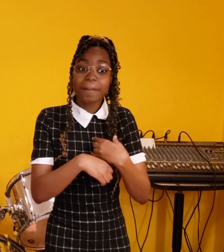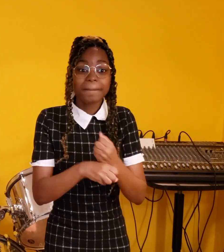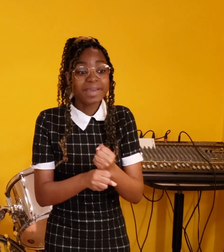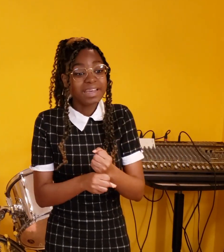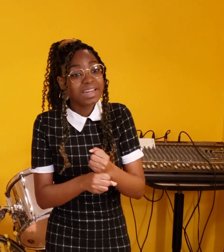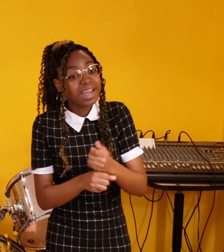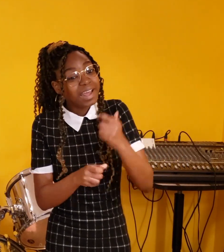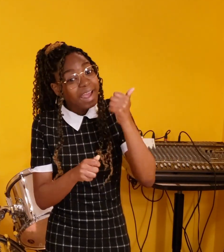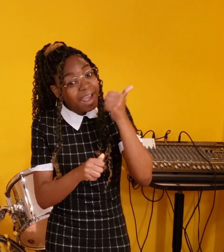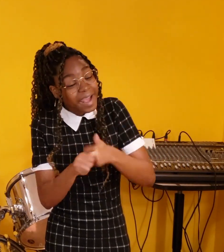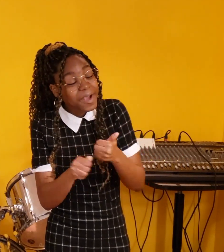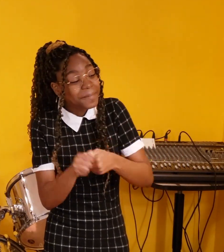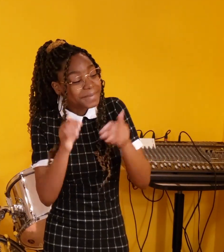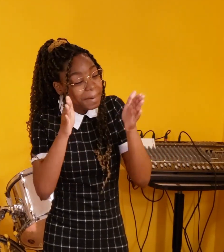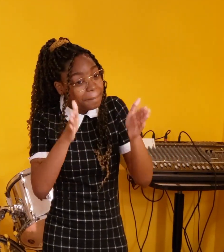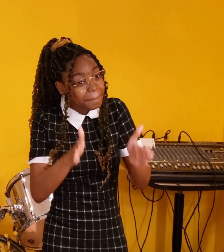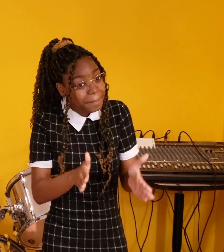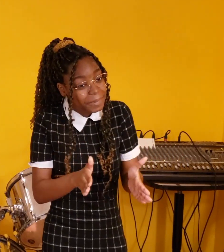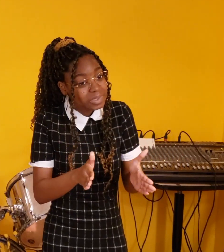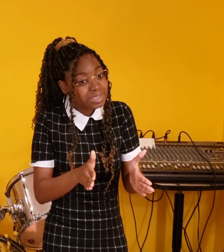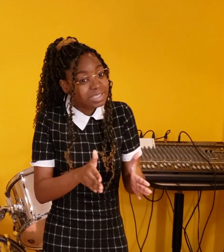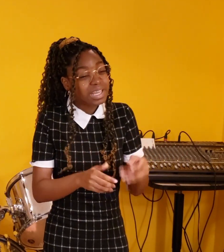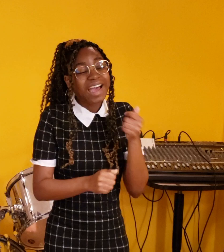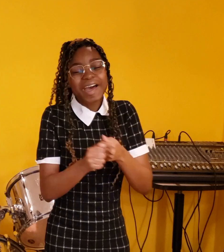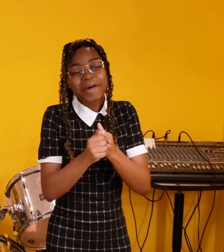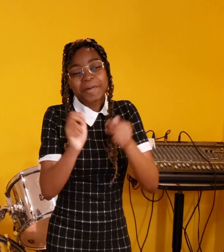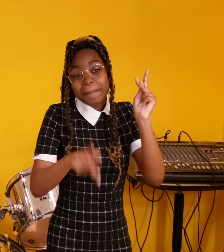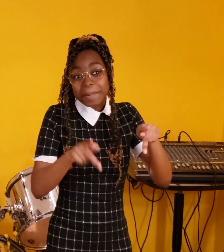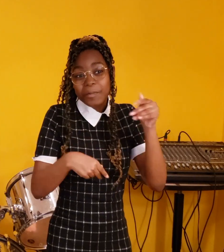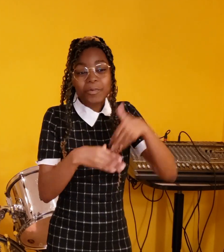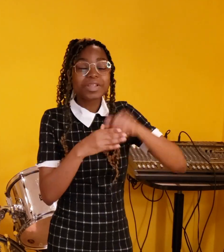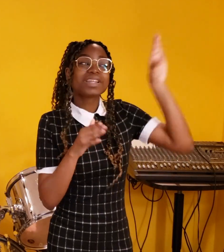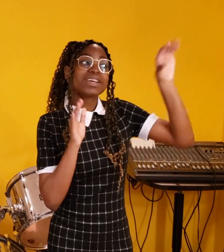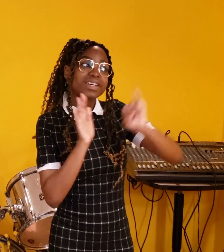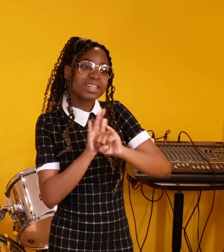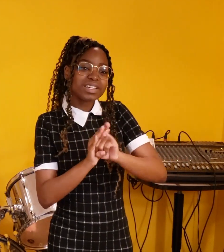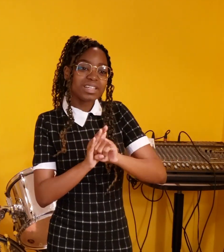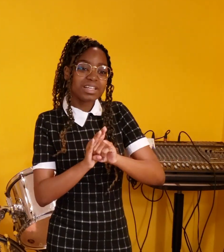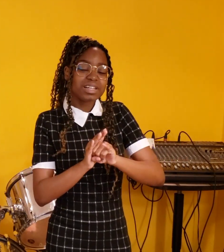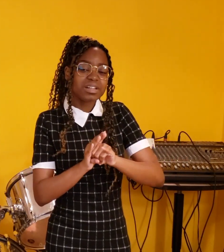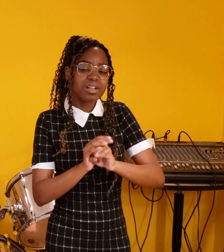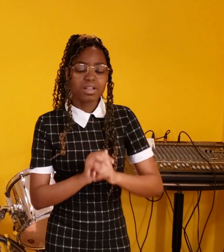his own image. It's very sad that today, you know,